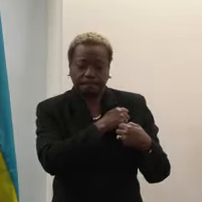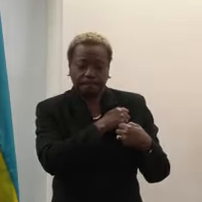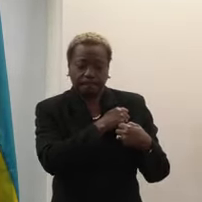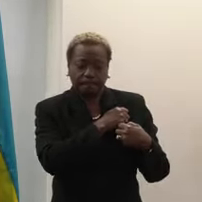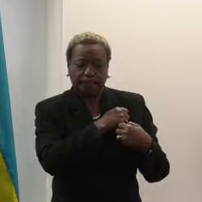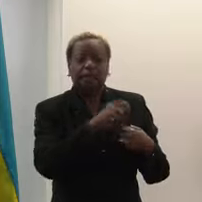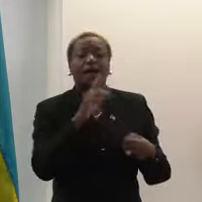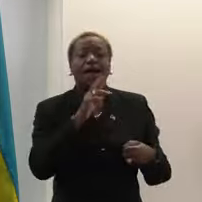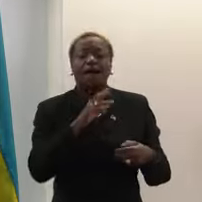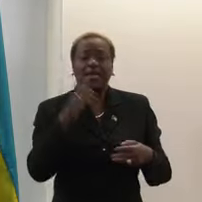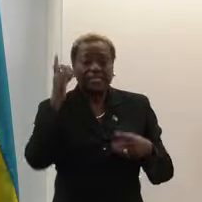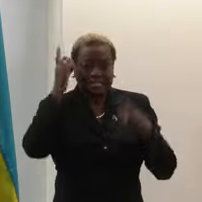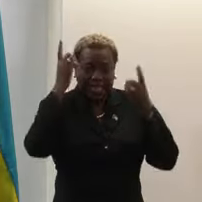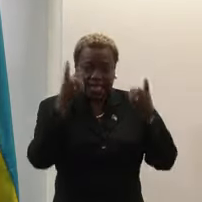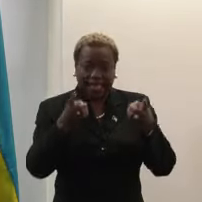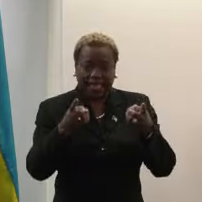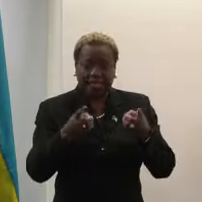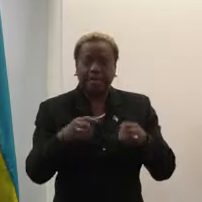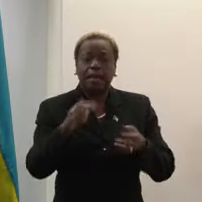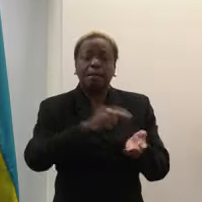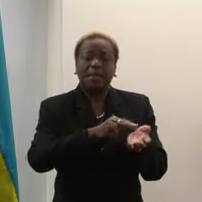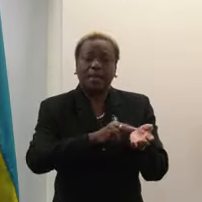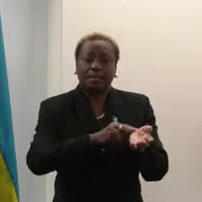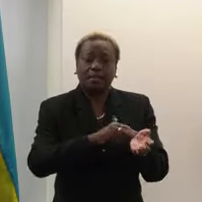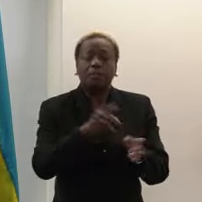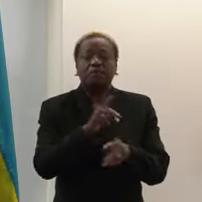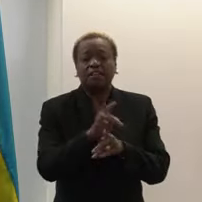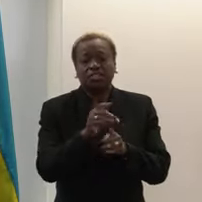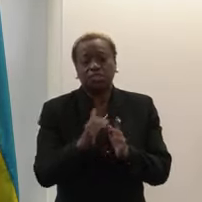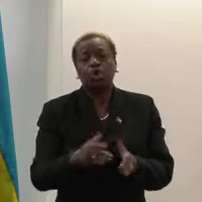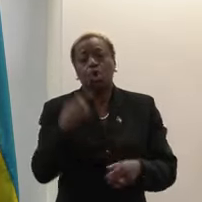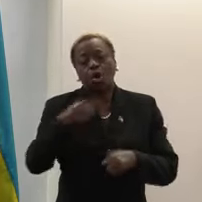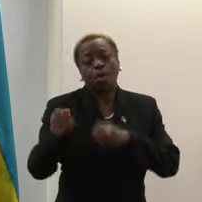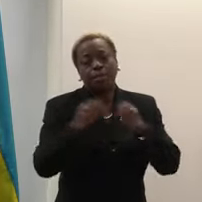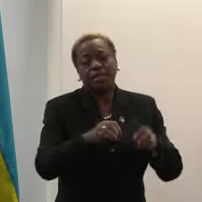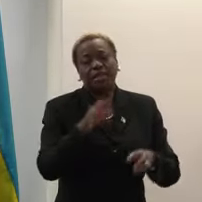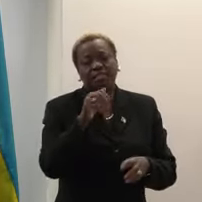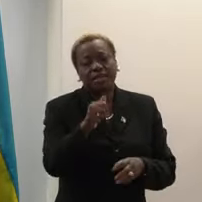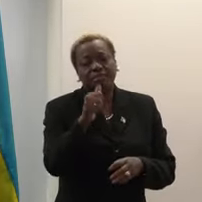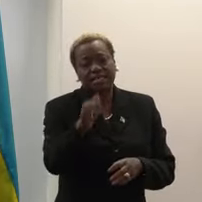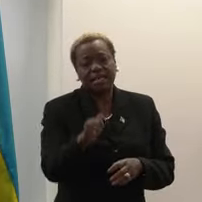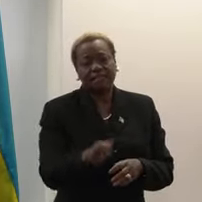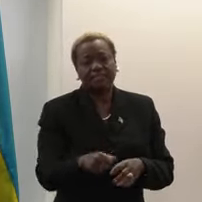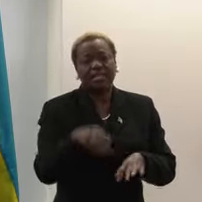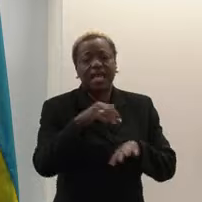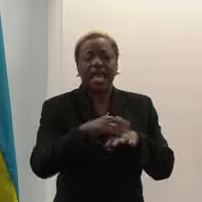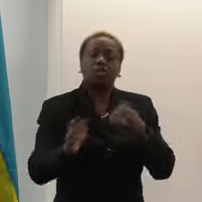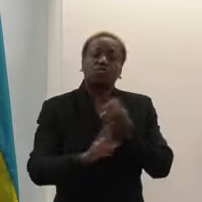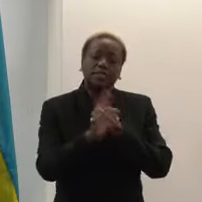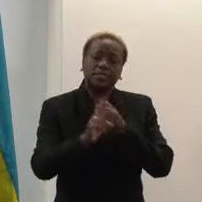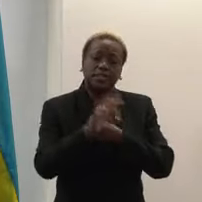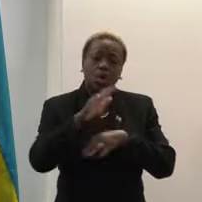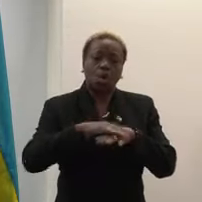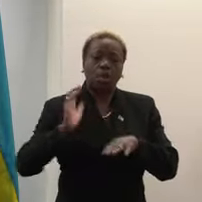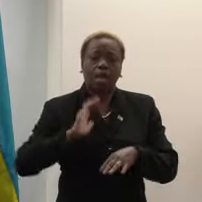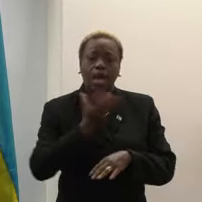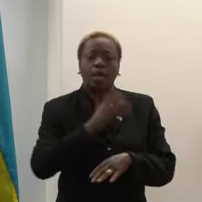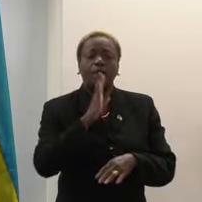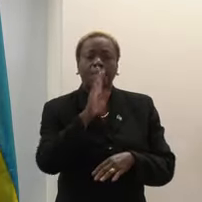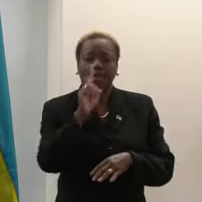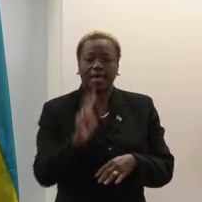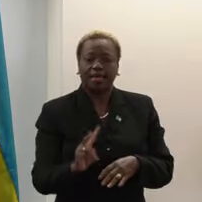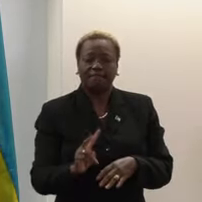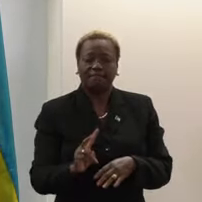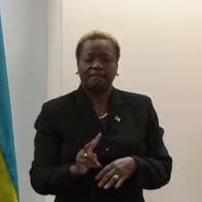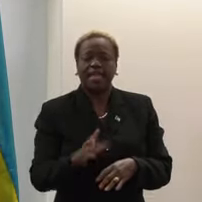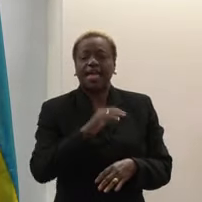are dedicated medical professionals who are putting themselves at risk on our behalf. As a